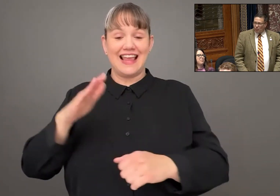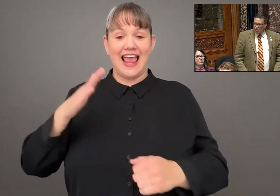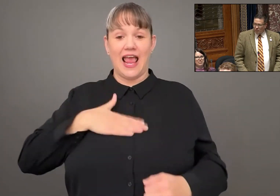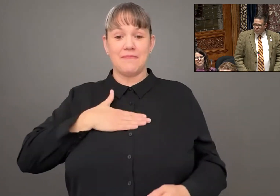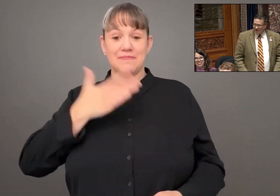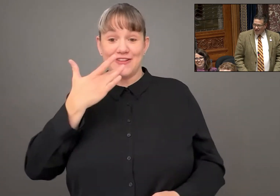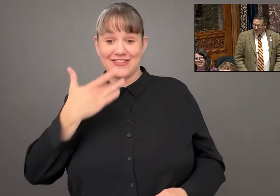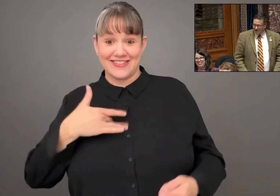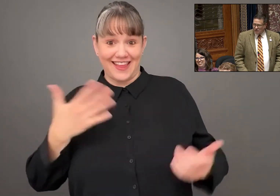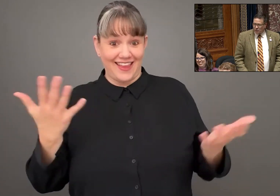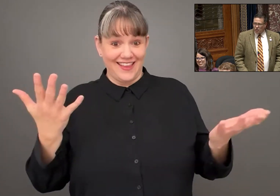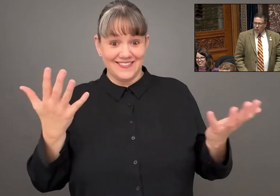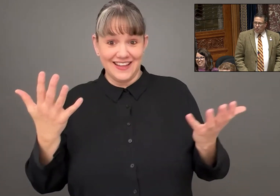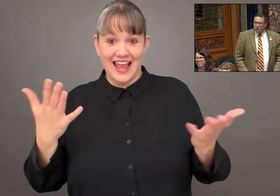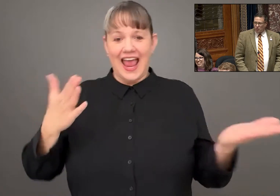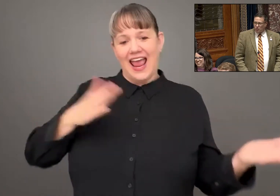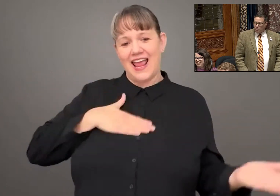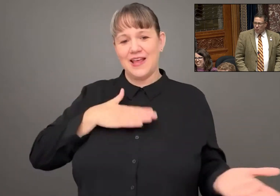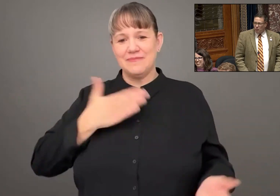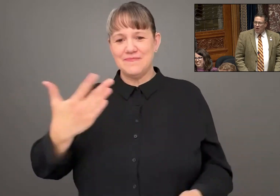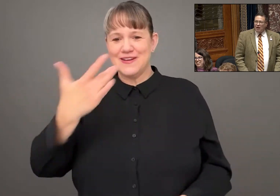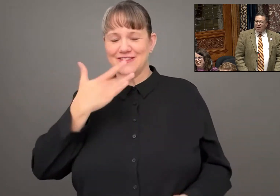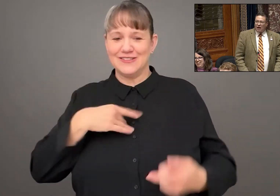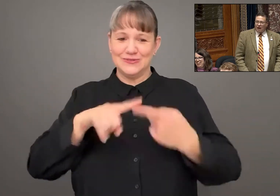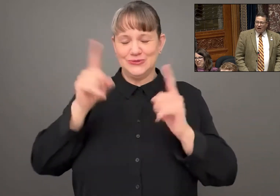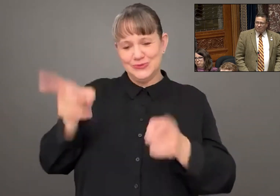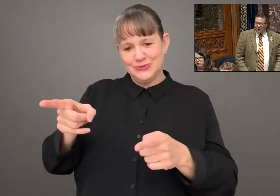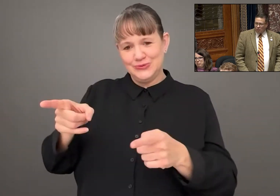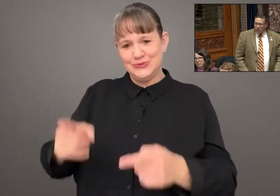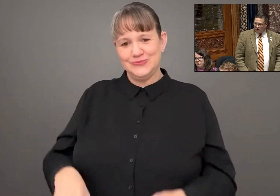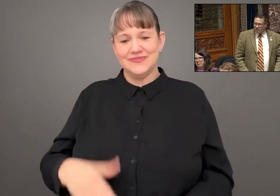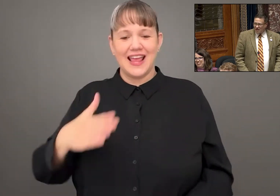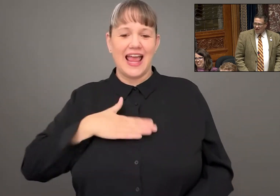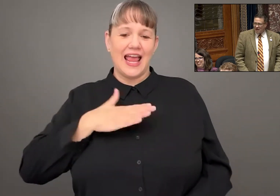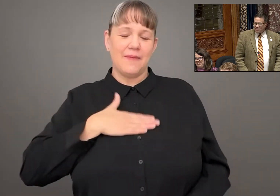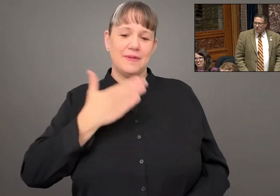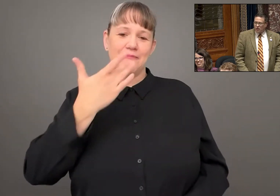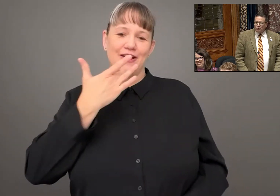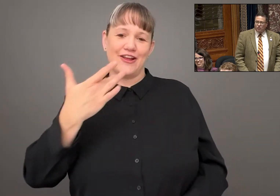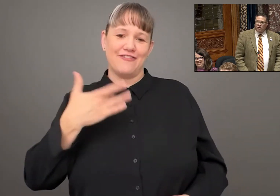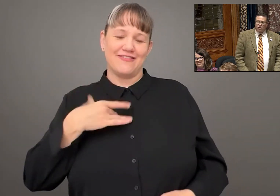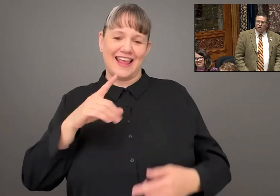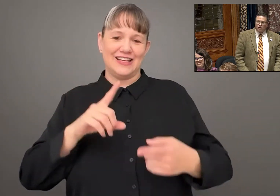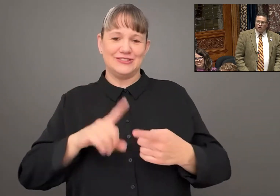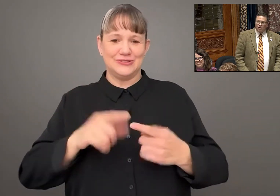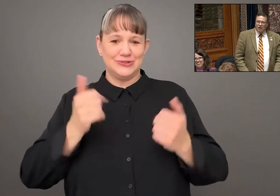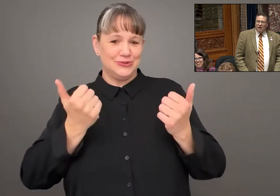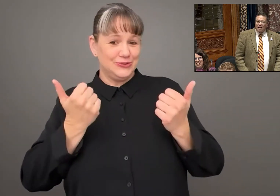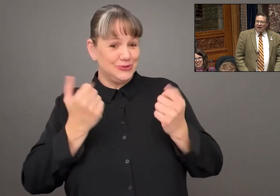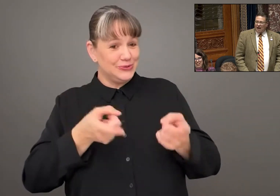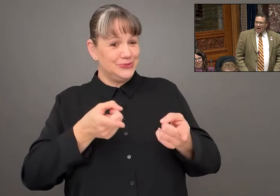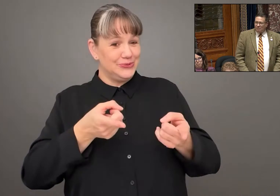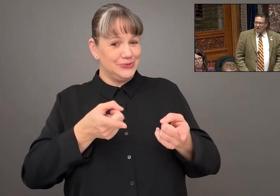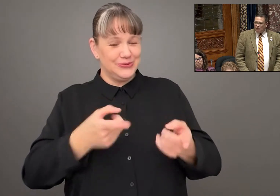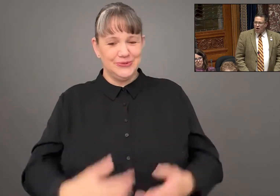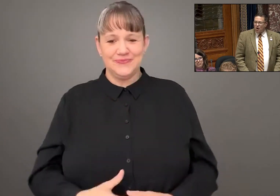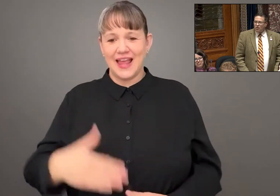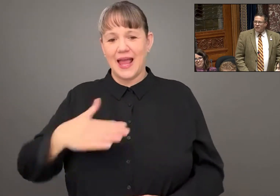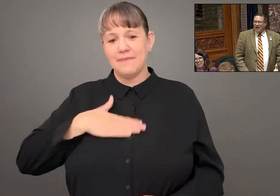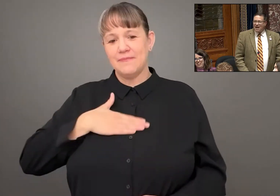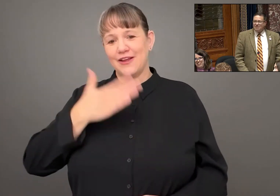Happy birthday to you. Happy birthday to you.